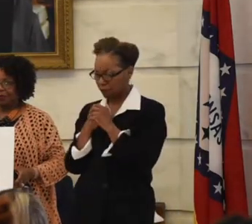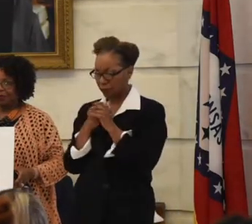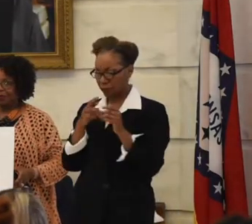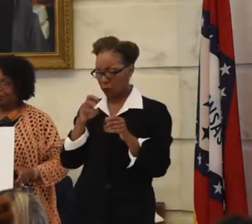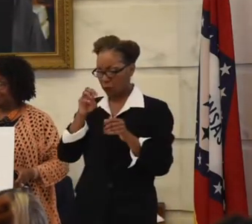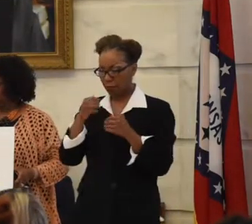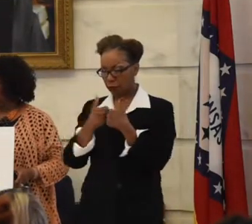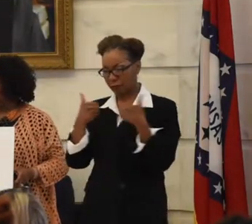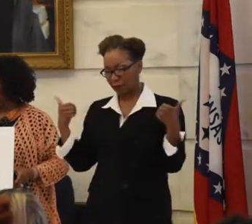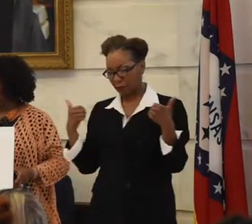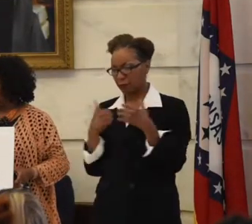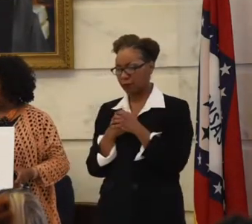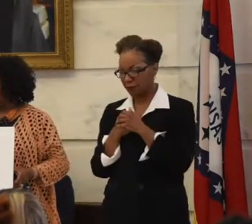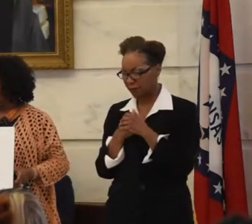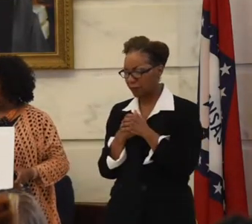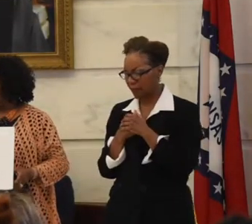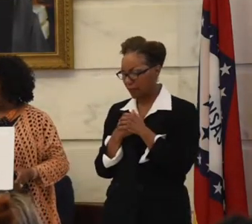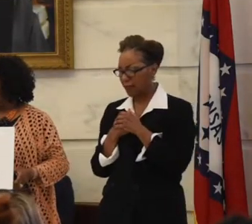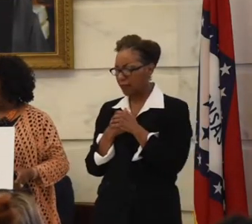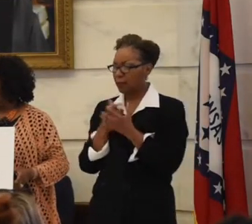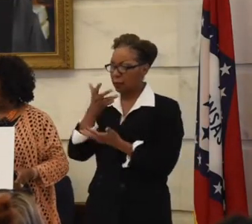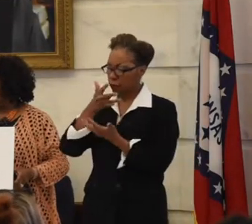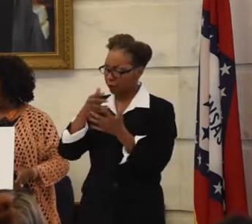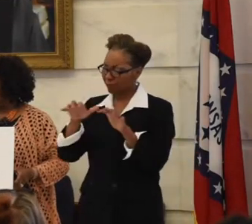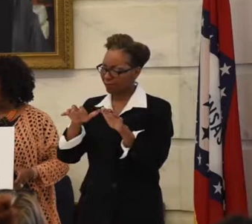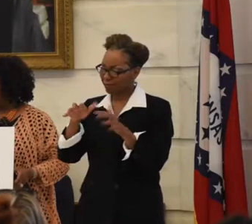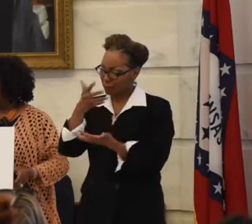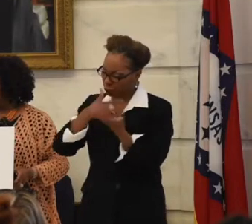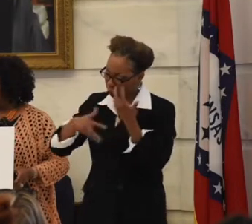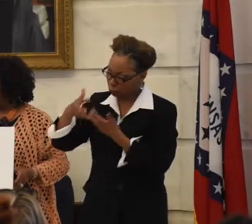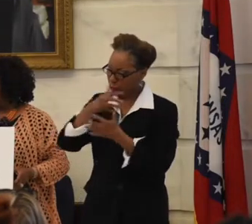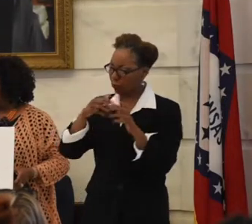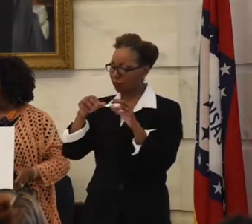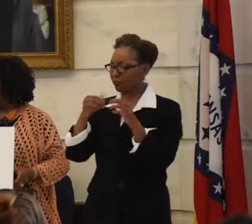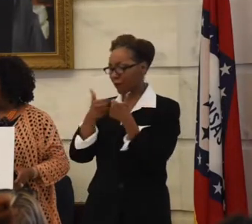racial divisions, social divisions.